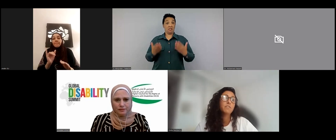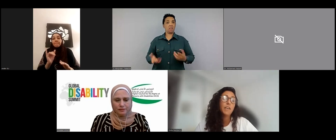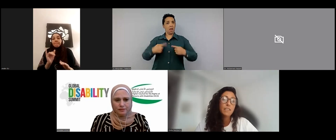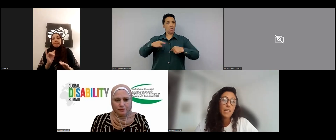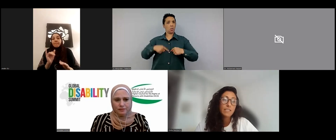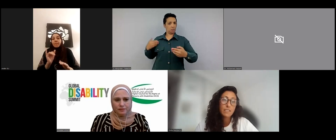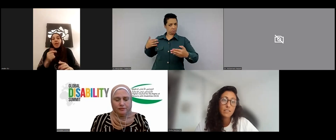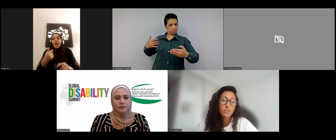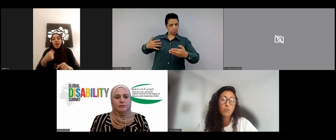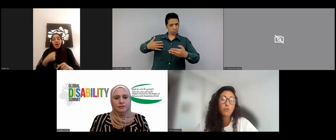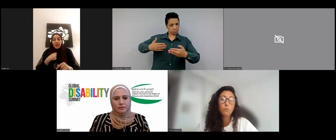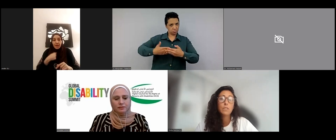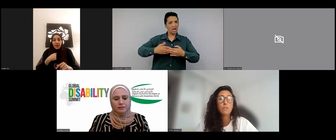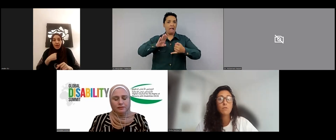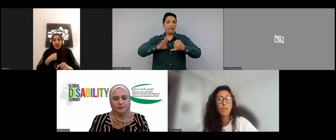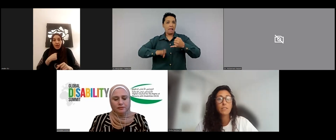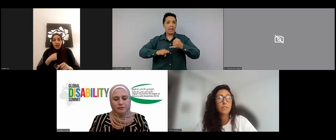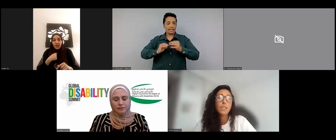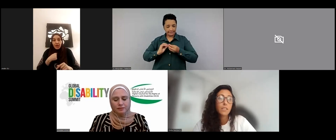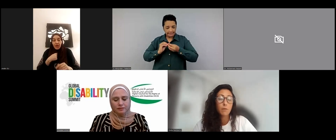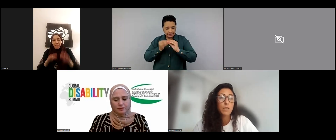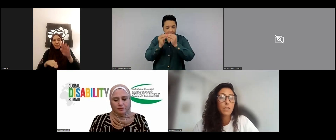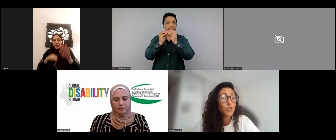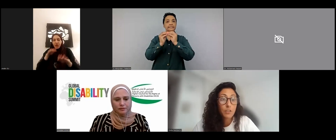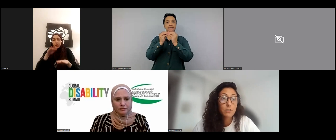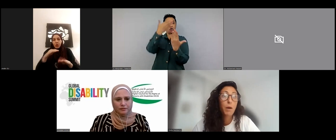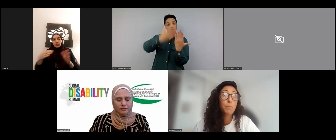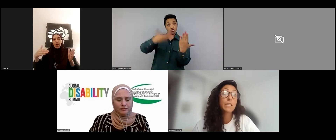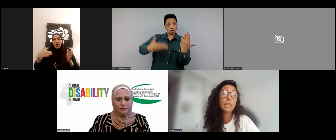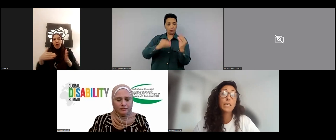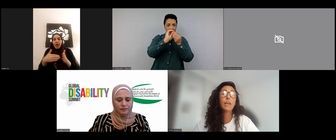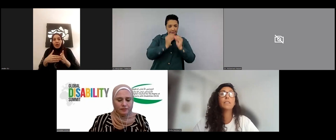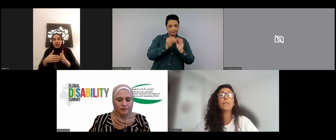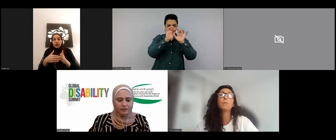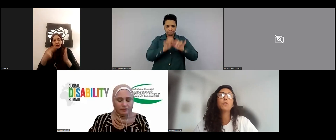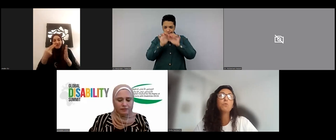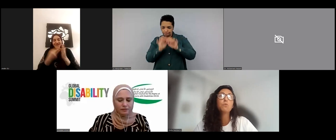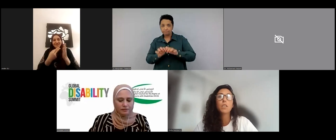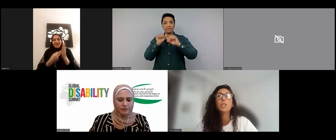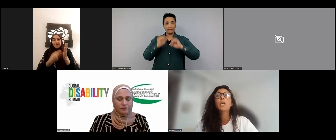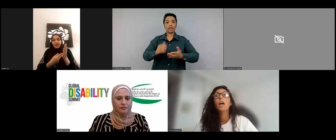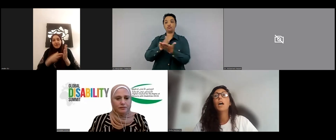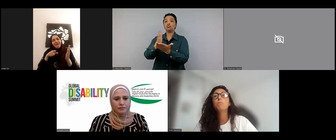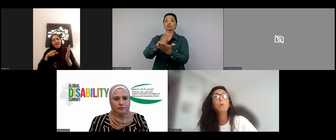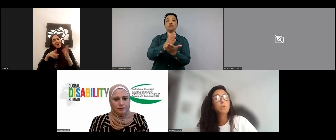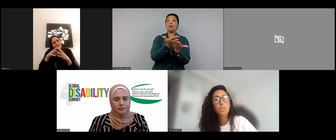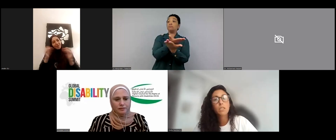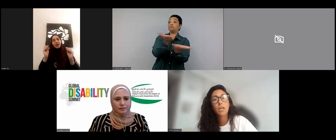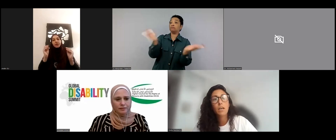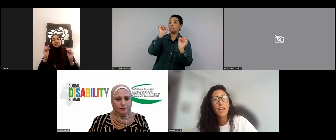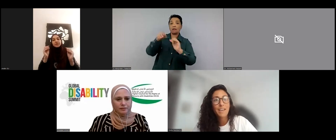of finalizing this document so that it can be shared publicly and it can be used